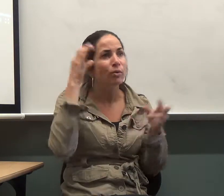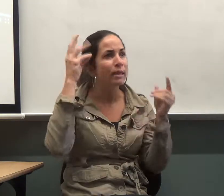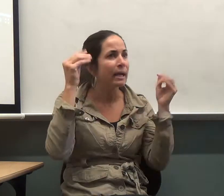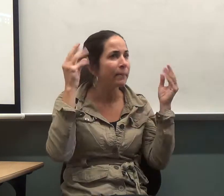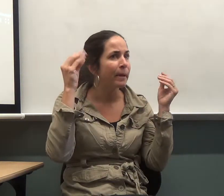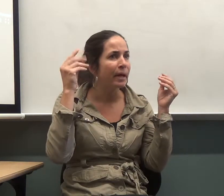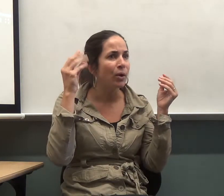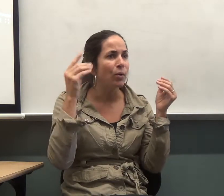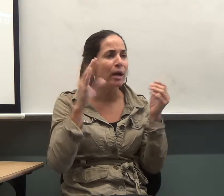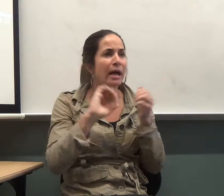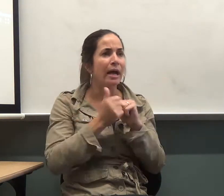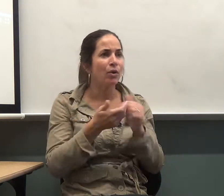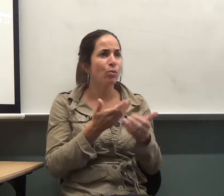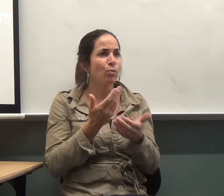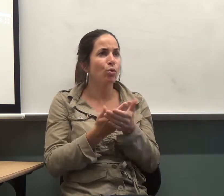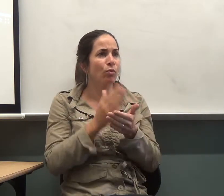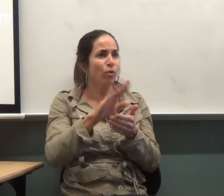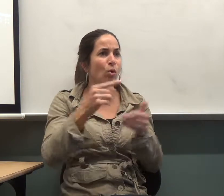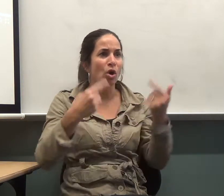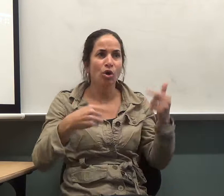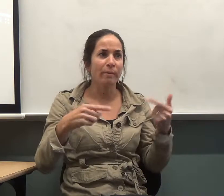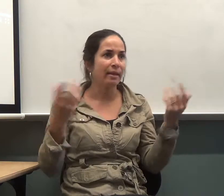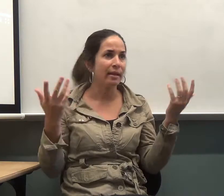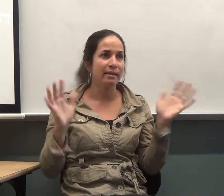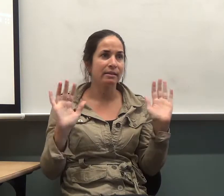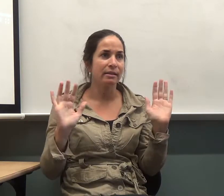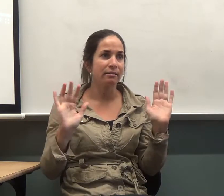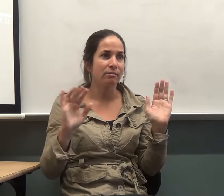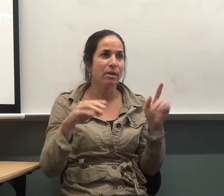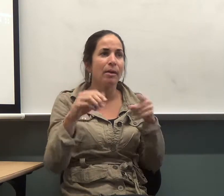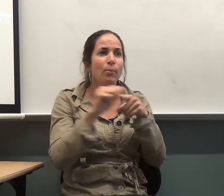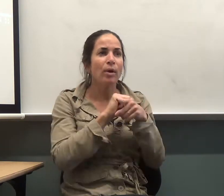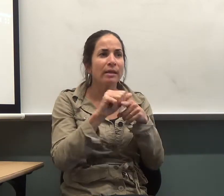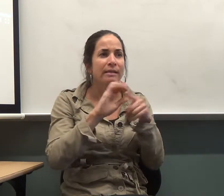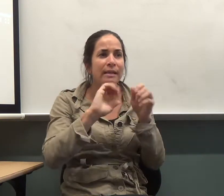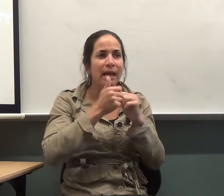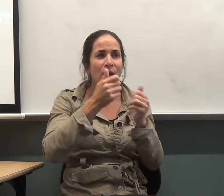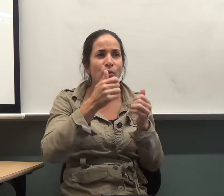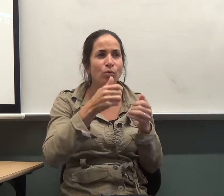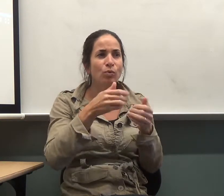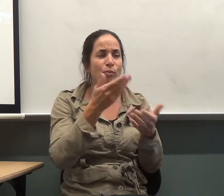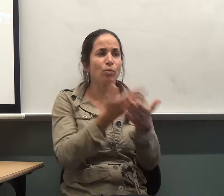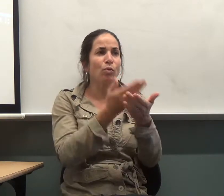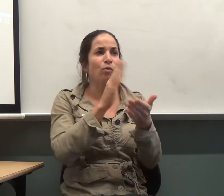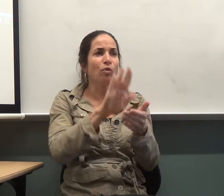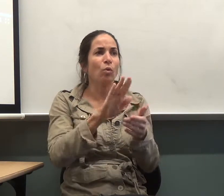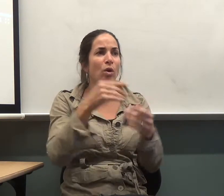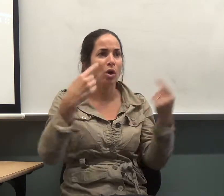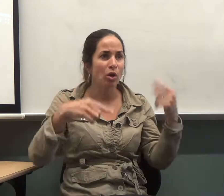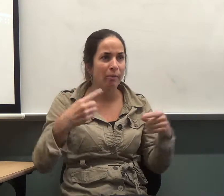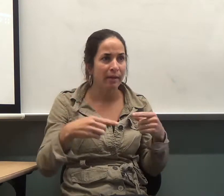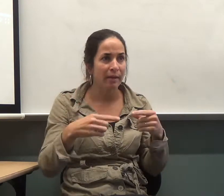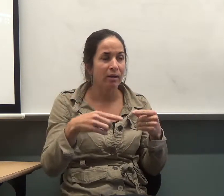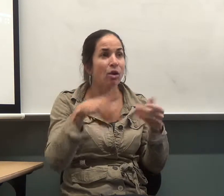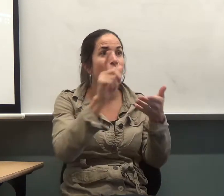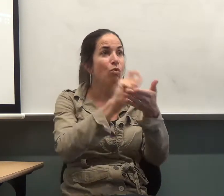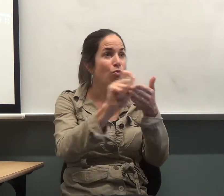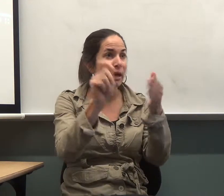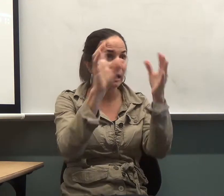how you prove an argument. That's all this is. It's an exercise in learning how to prove an argument. You're going to write an argument and then you're going to prove it with something. You're going